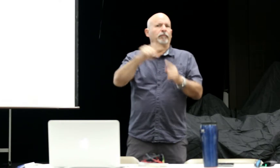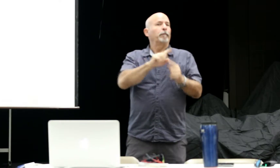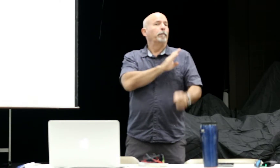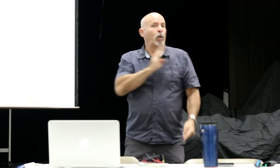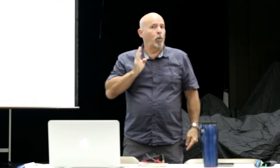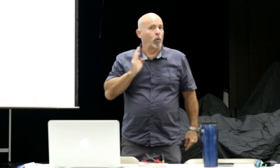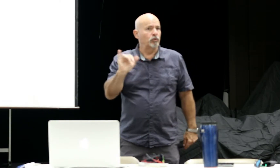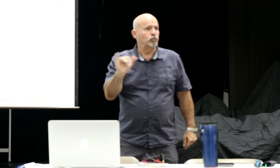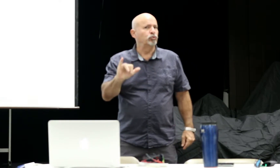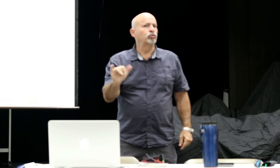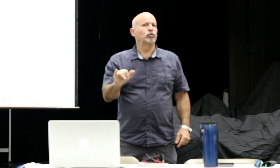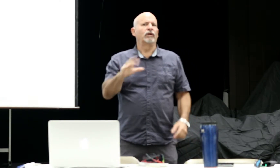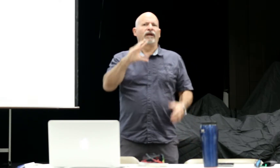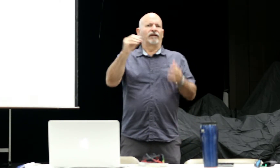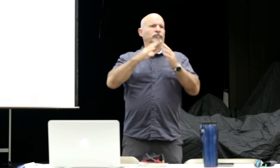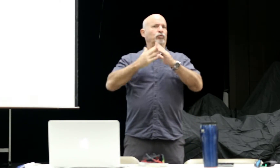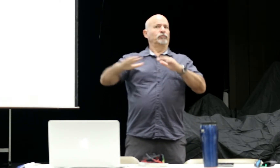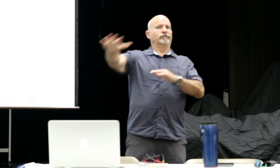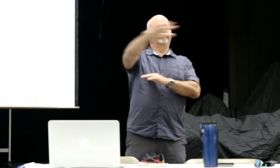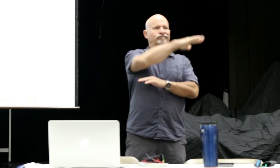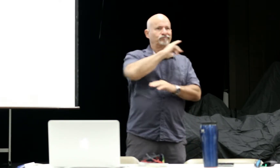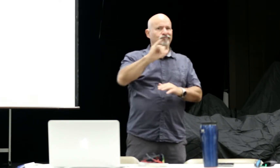shared with DHHC staff and board.